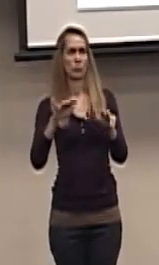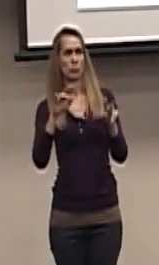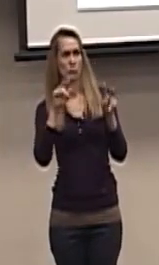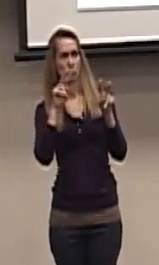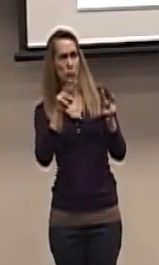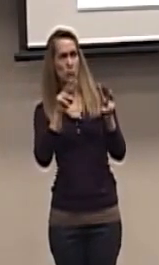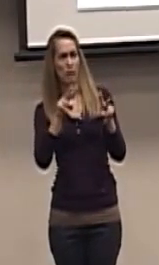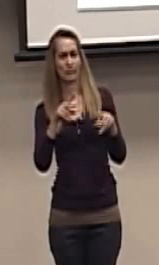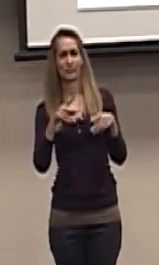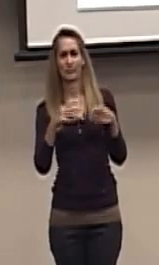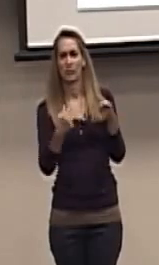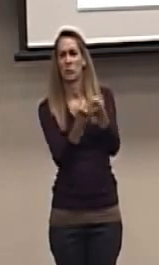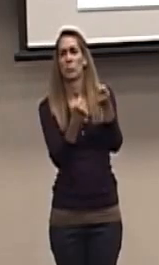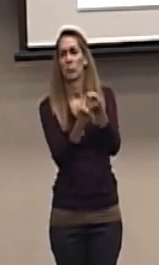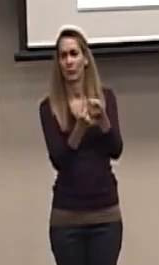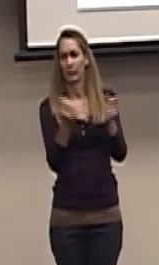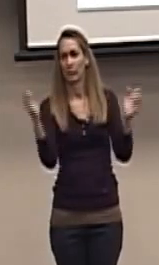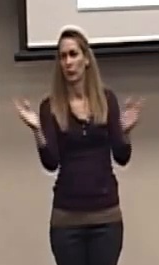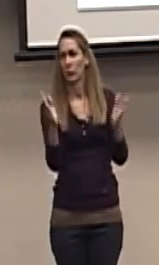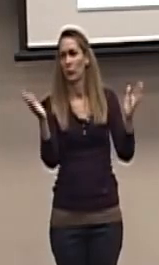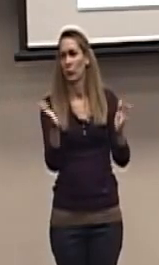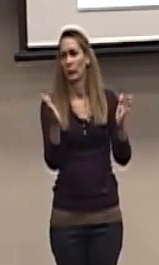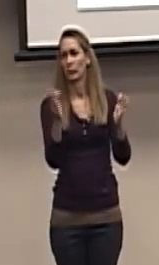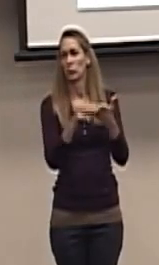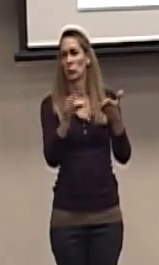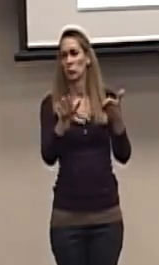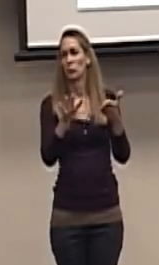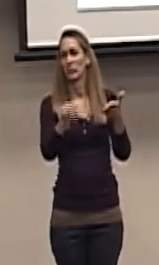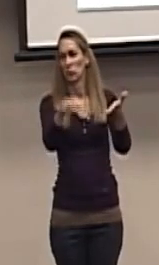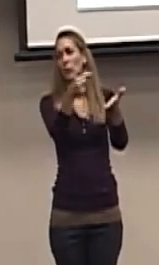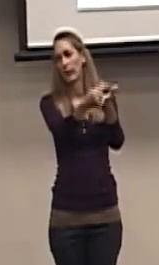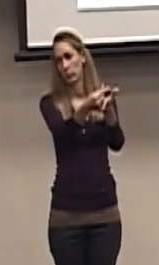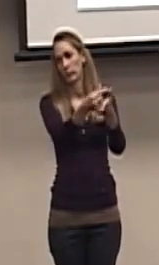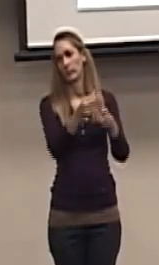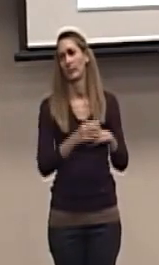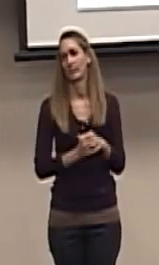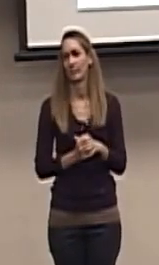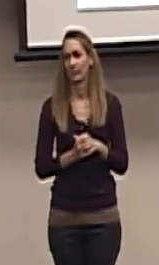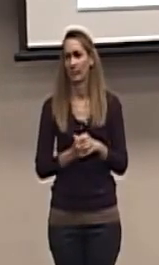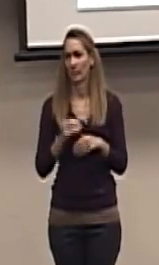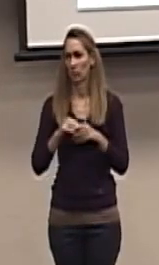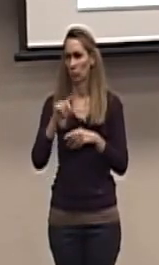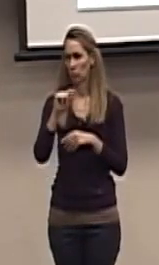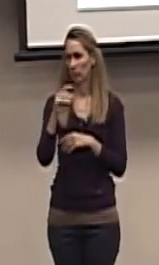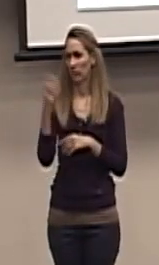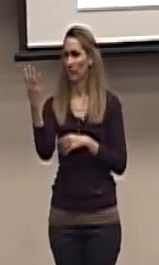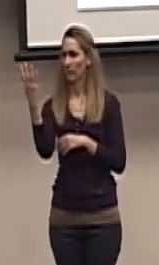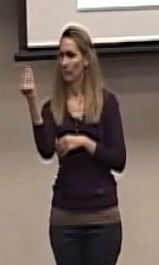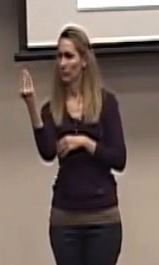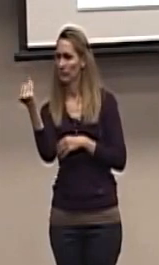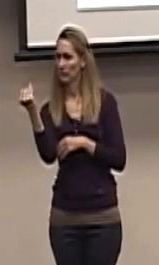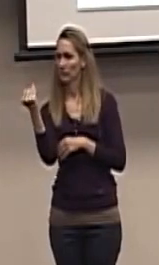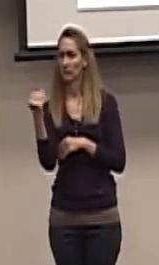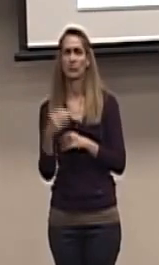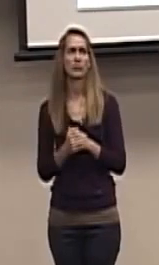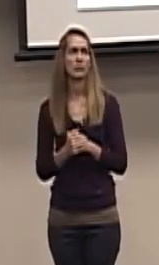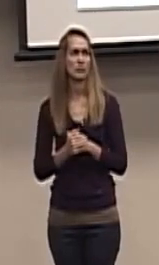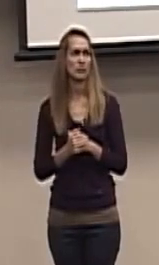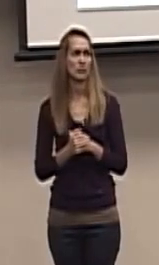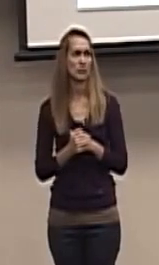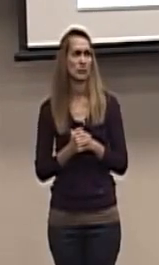give support and encouragement to graduating students. So in 2014 is the first one. This